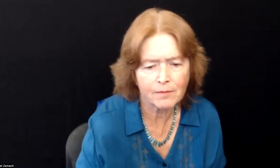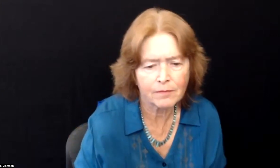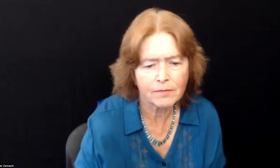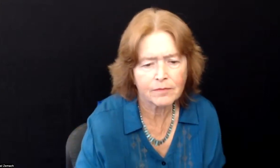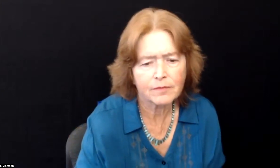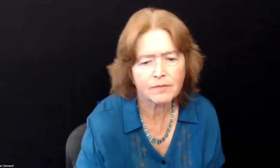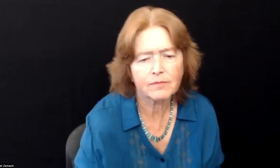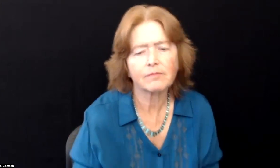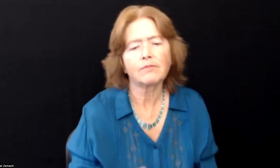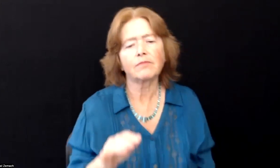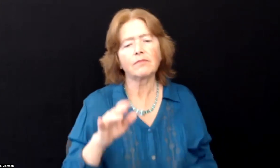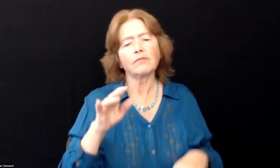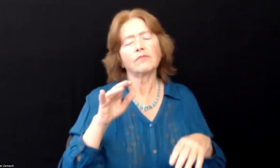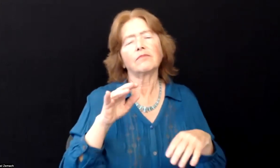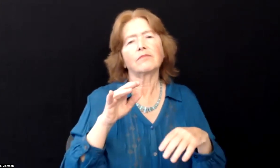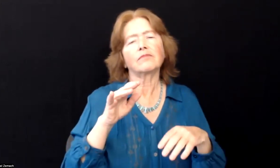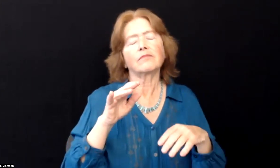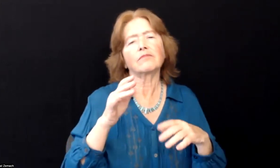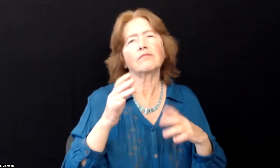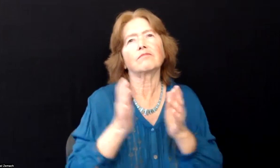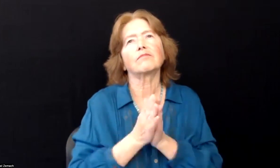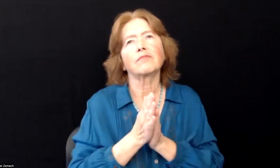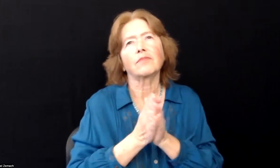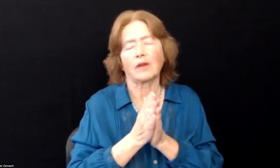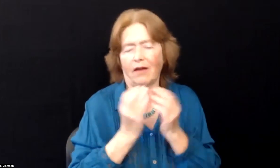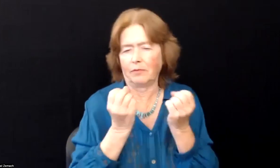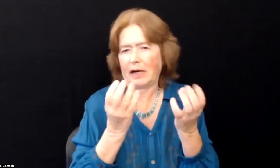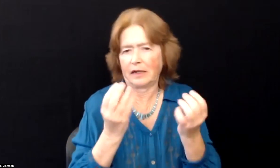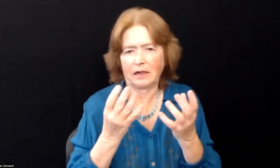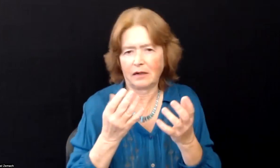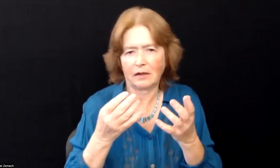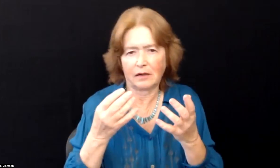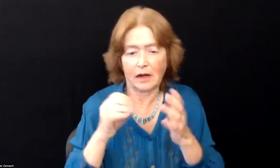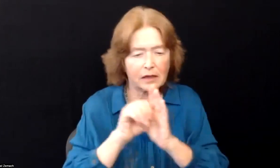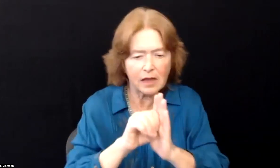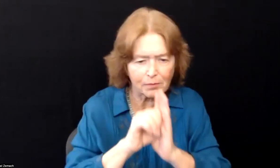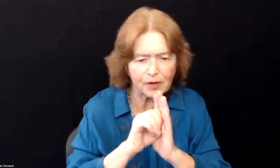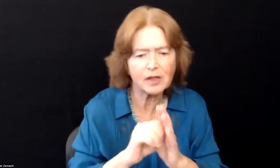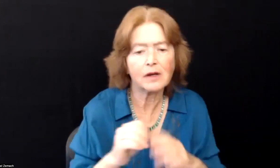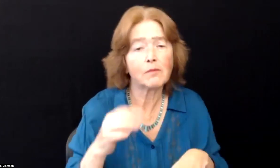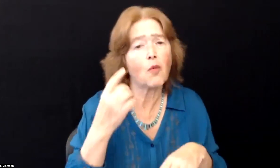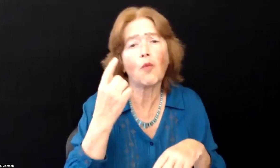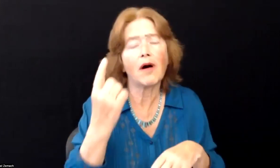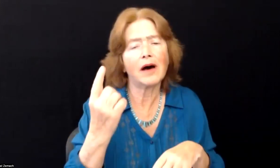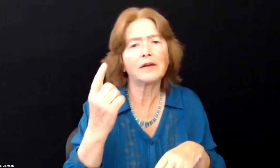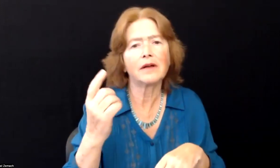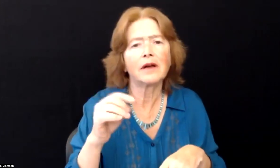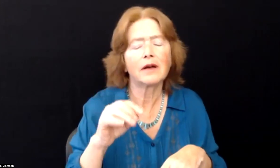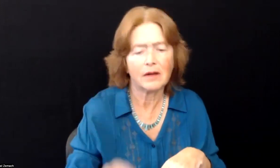conflicts that can happen. Here's an example. Like I said, there's many examples, but this is just one.